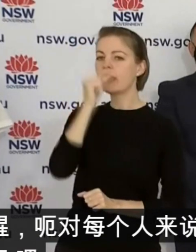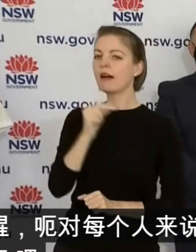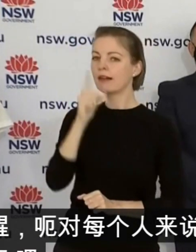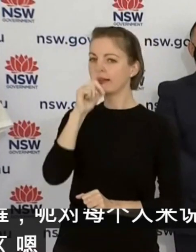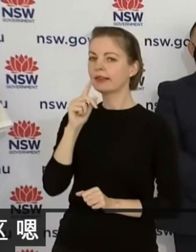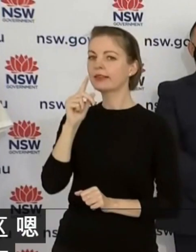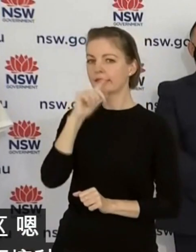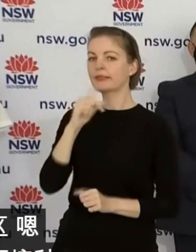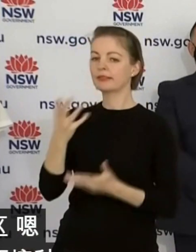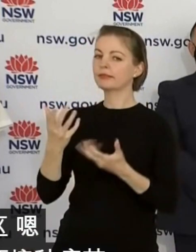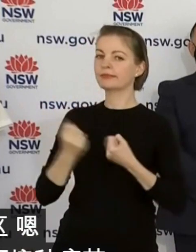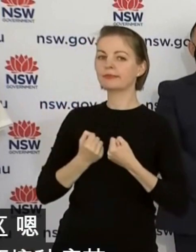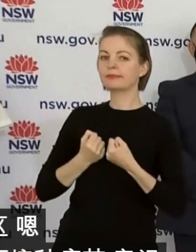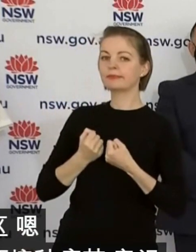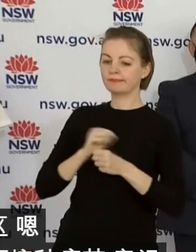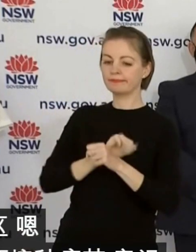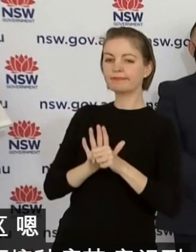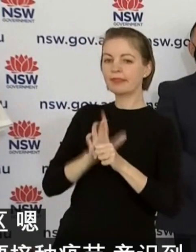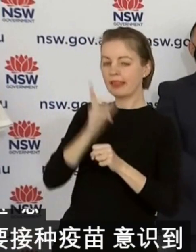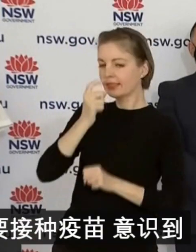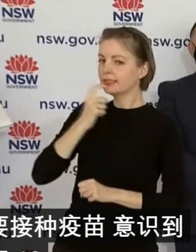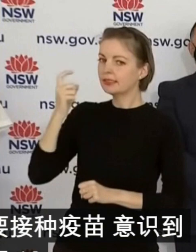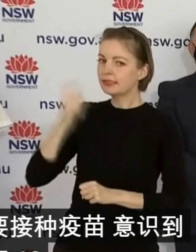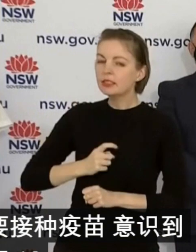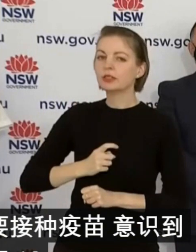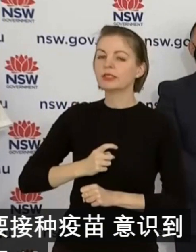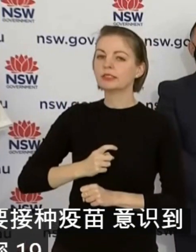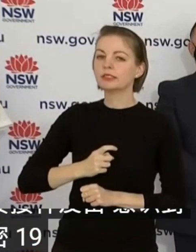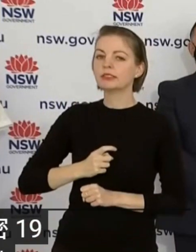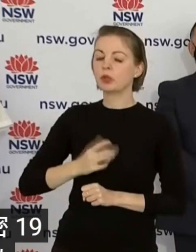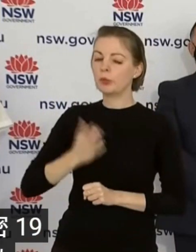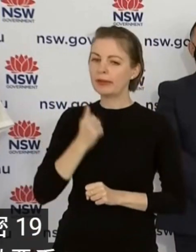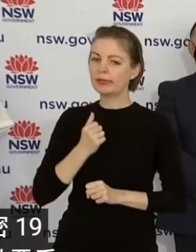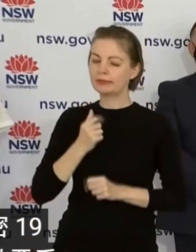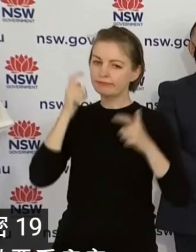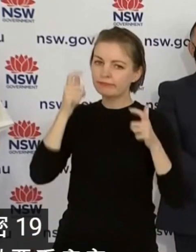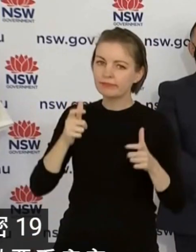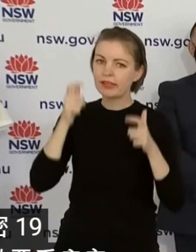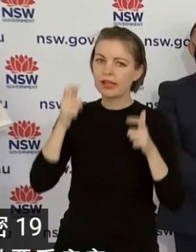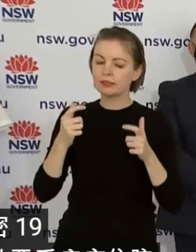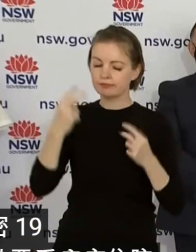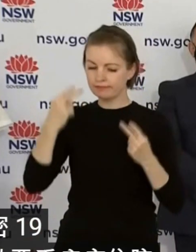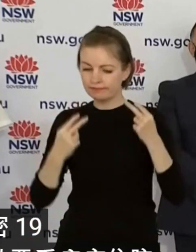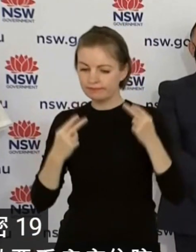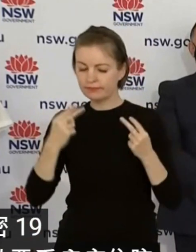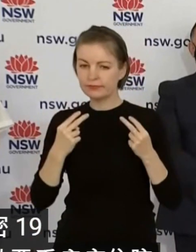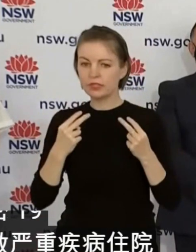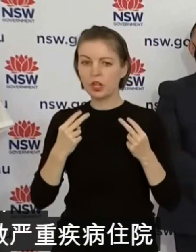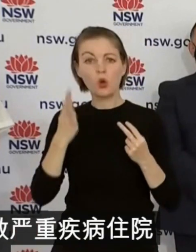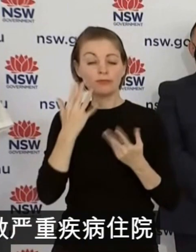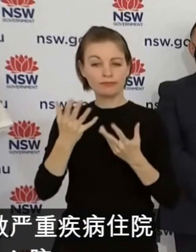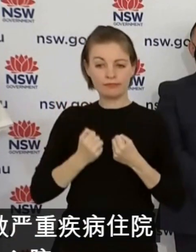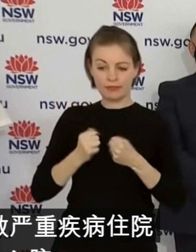need to get vaccinated, to be aware that COVID-19 causes serious illness,